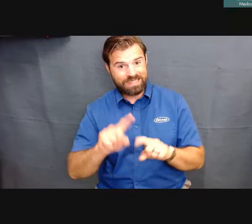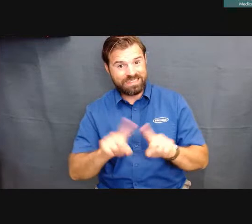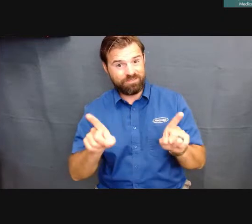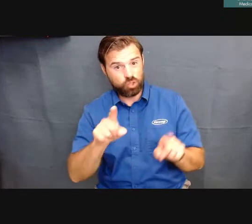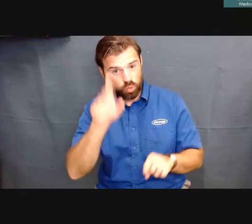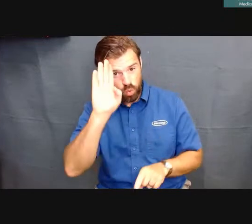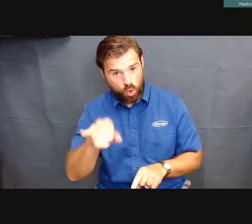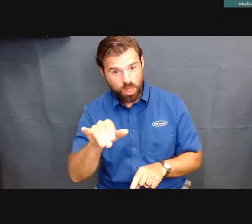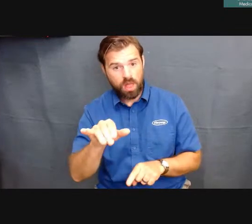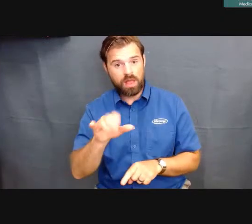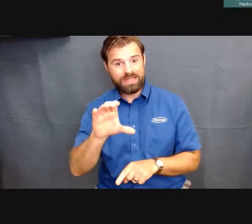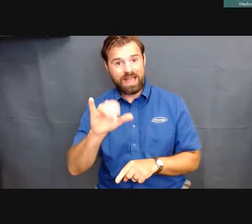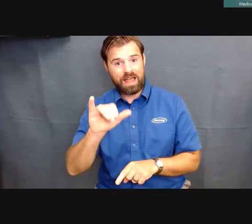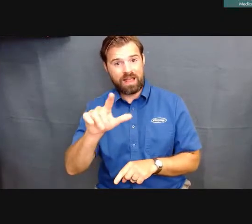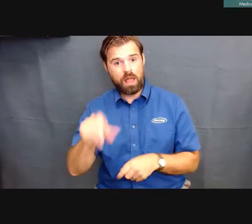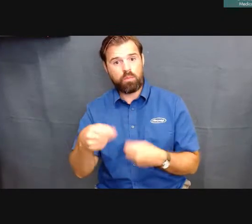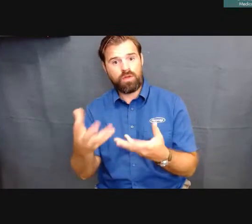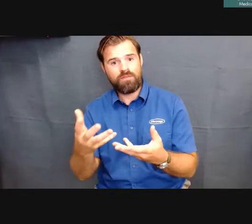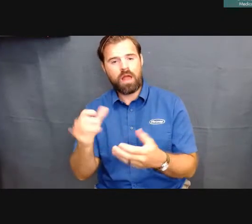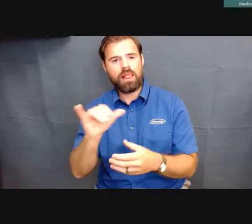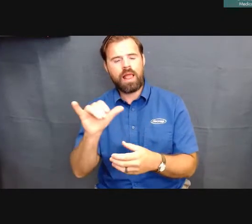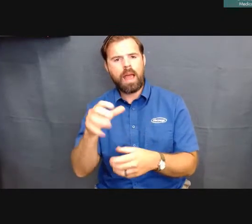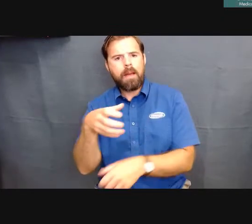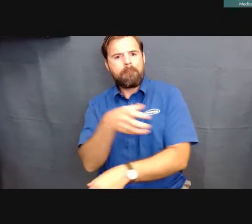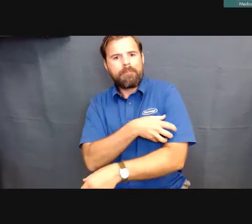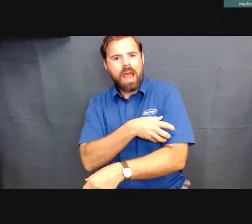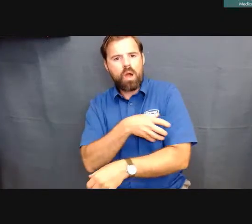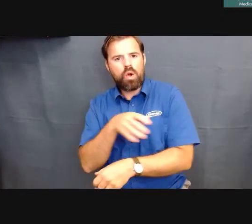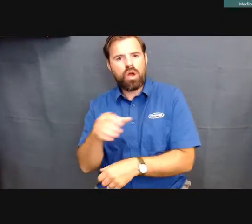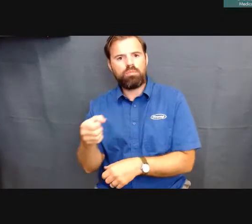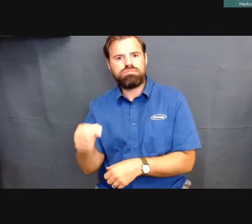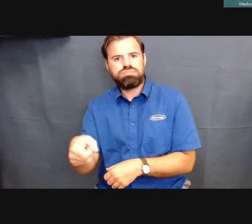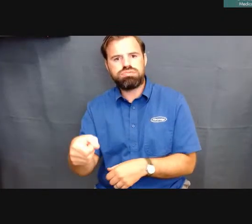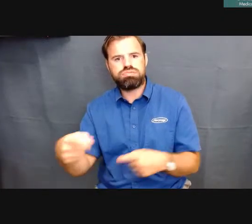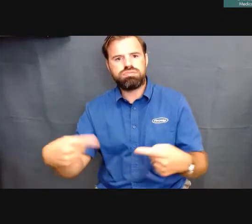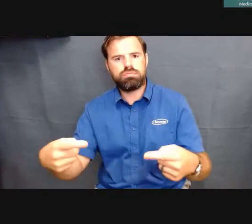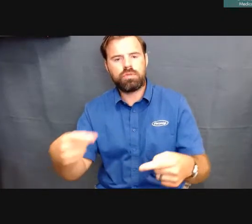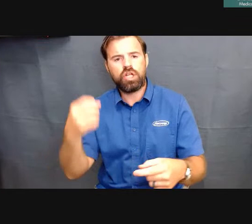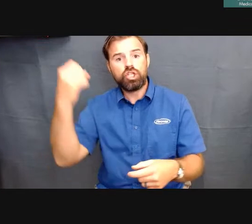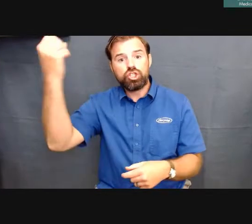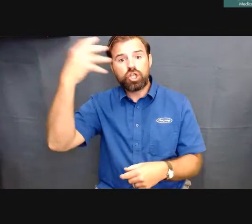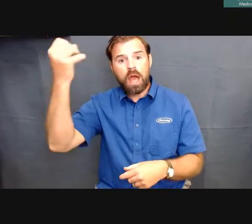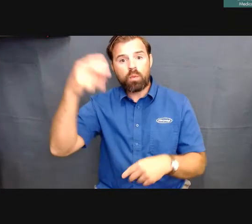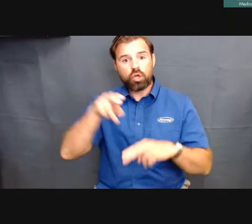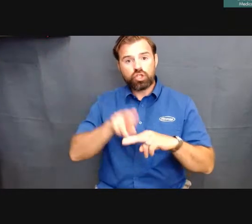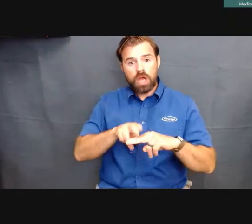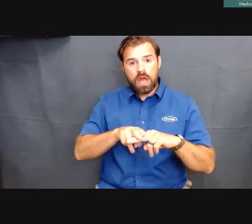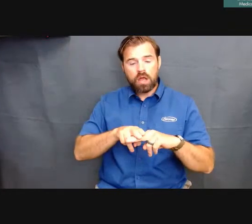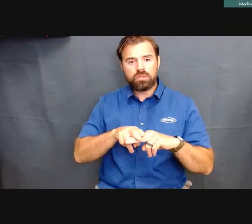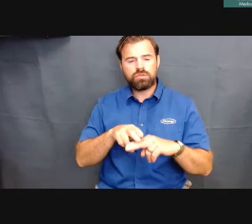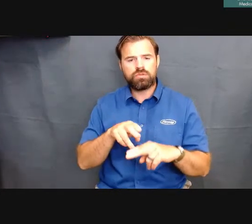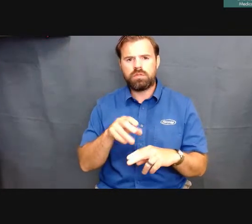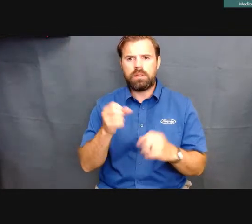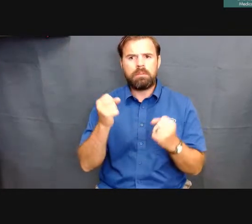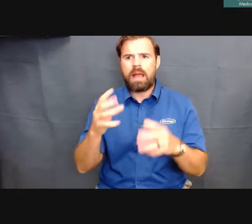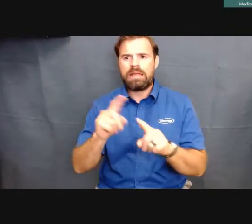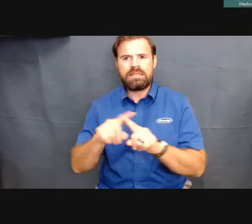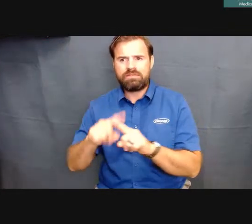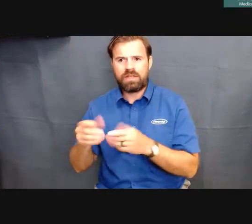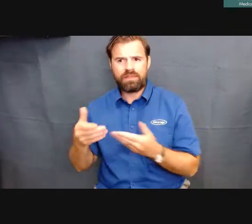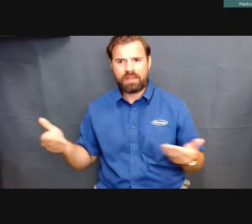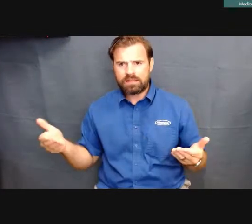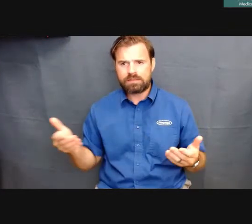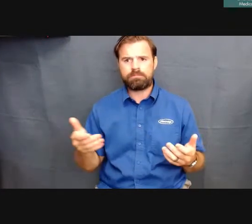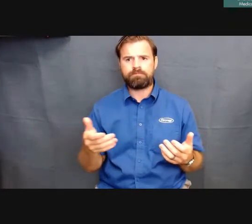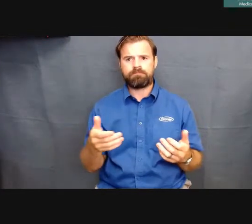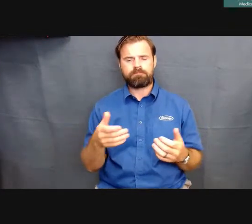CIL provides durable medical equipment like power scooters, walkers, and shower chairs to hundreds of individuals each year?